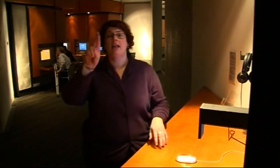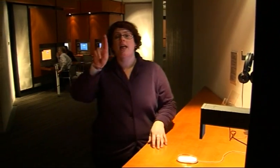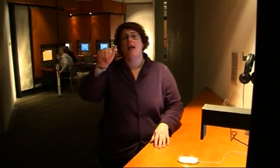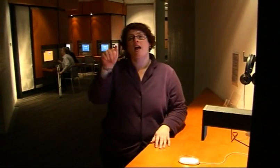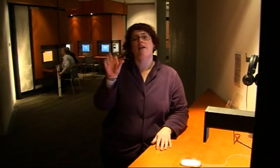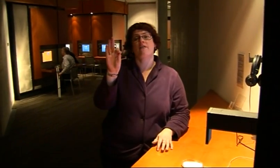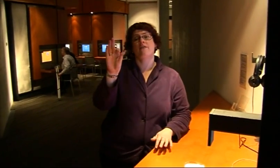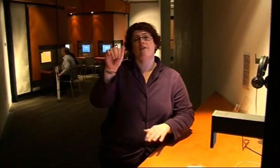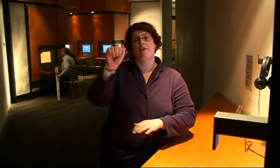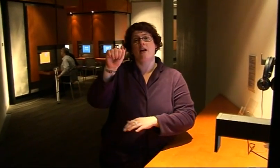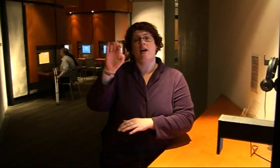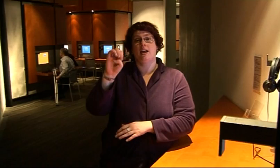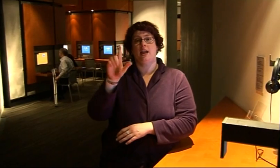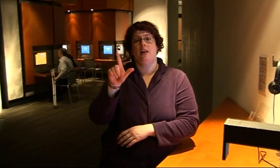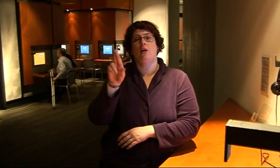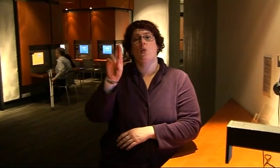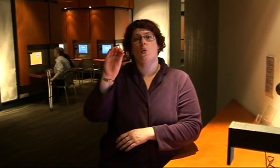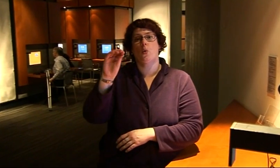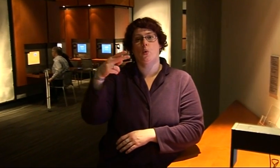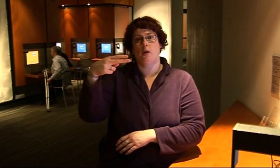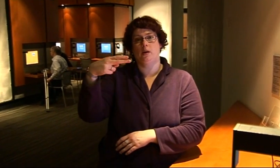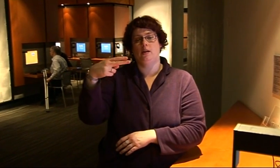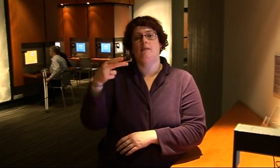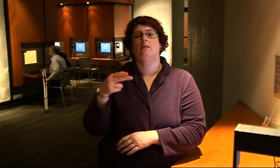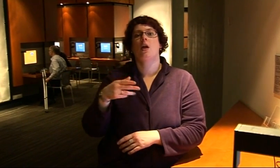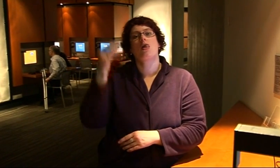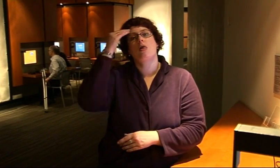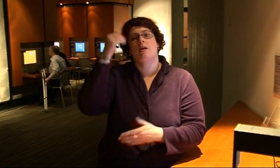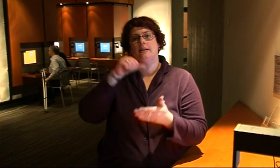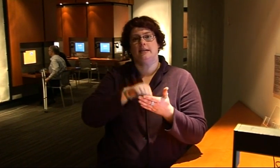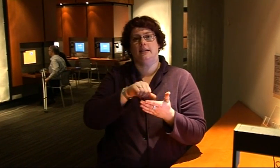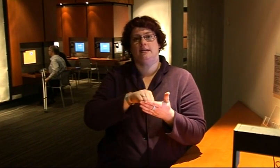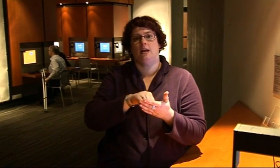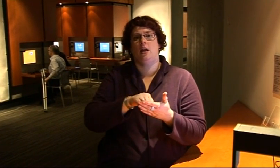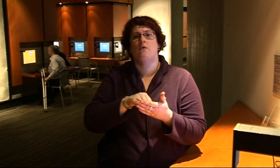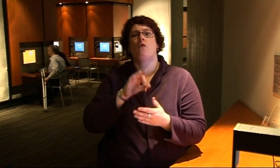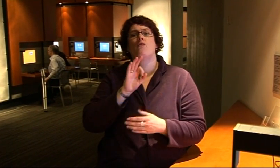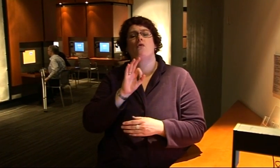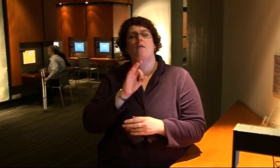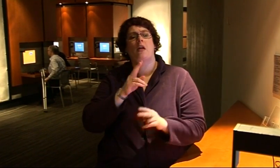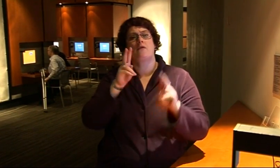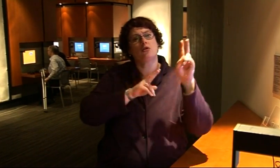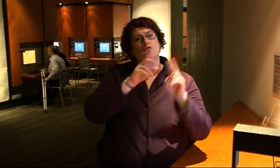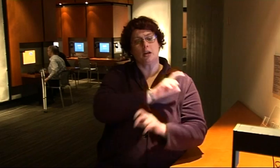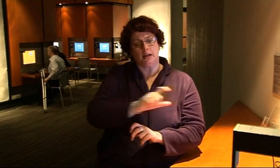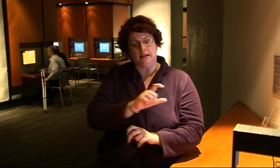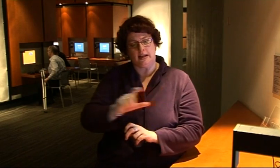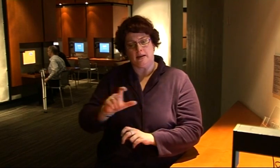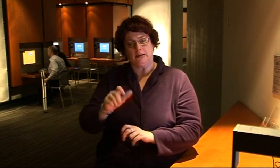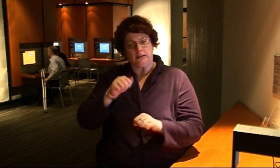Our Raphael Roth Learning Center treats many topics of the exhibition in greater depth. Visitors, for example, who would like to learn more